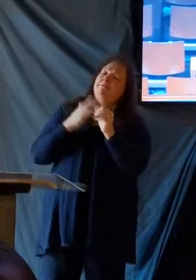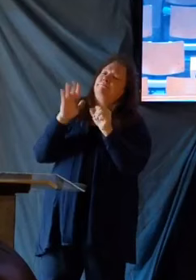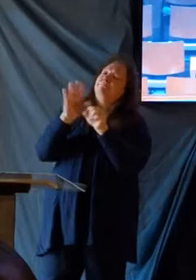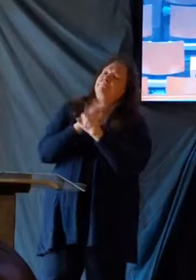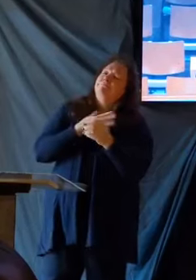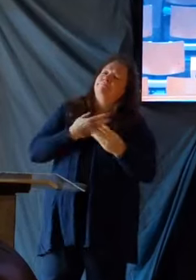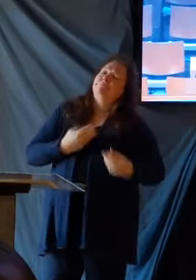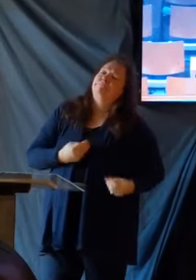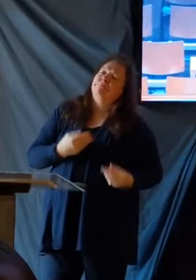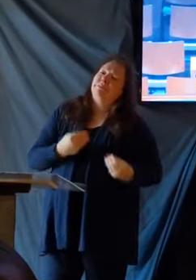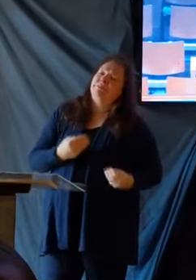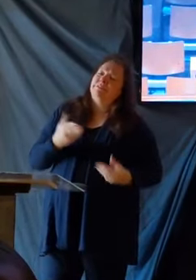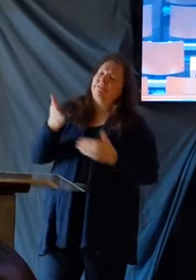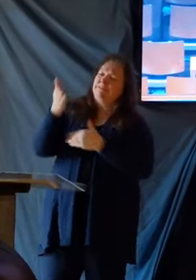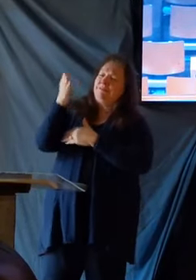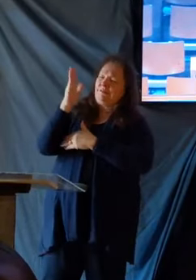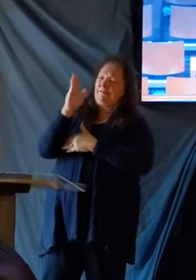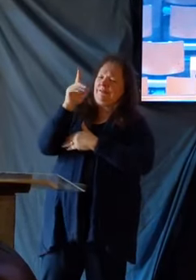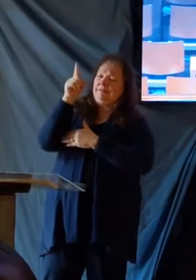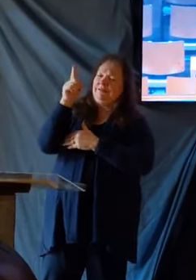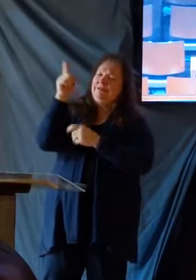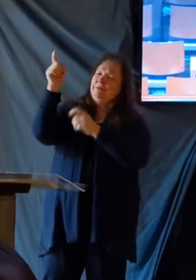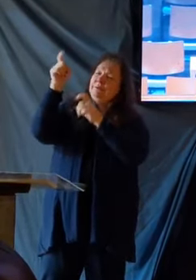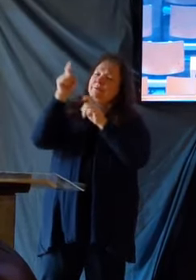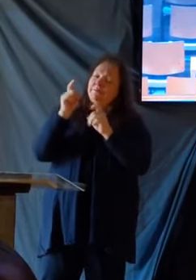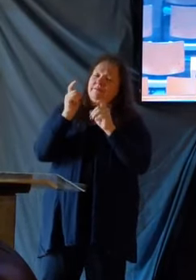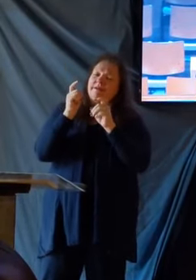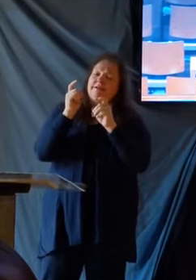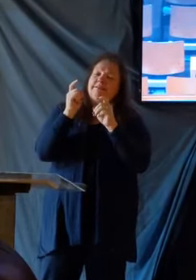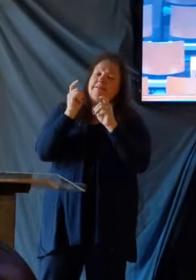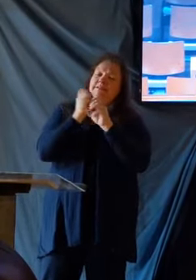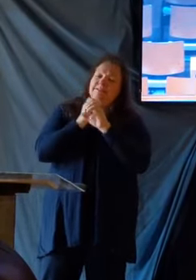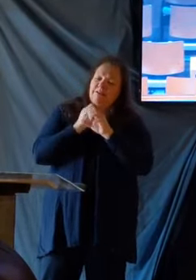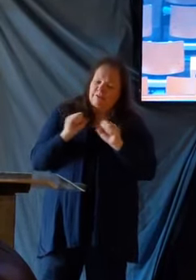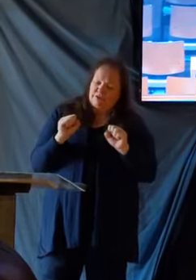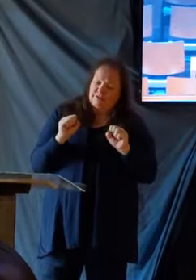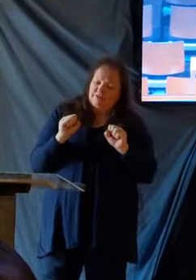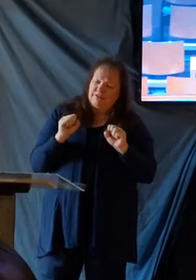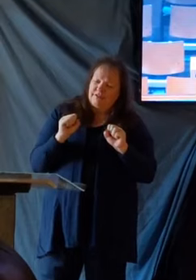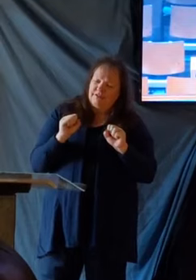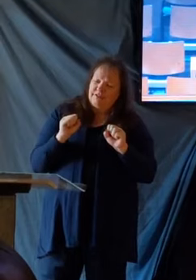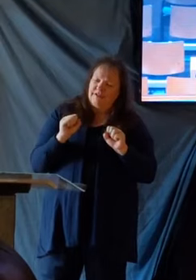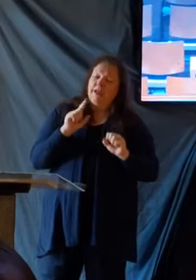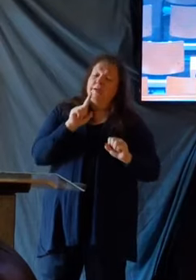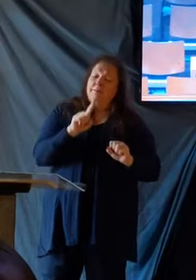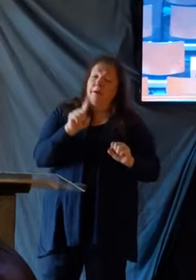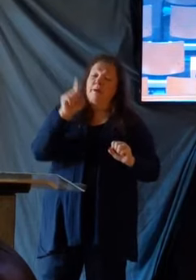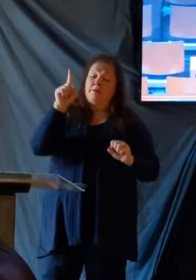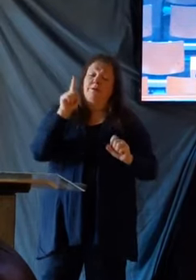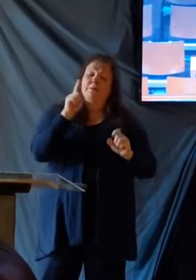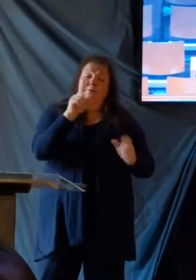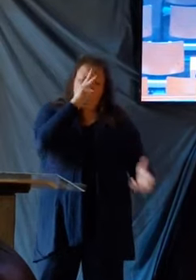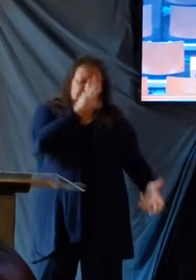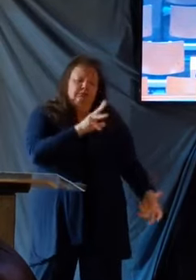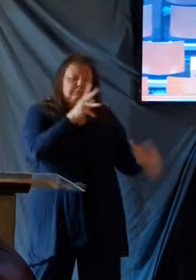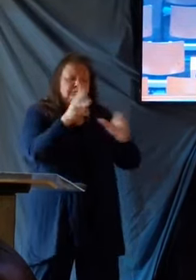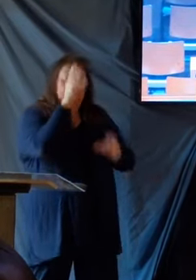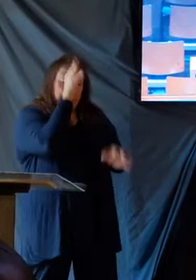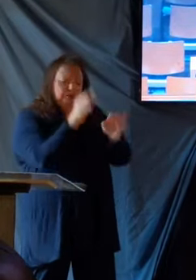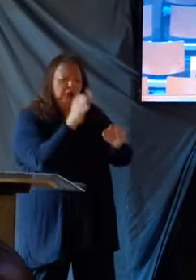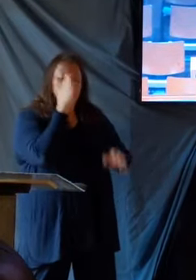God, a God who in love has provided salvation, but a God who will bring catastrophic